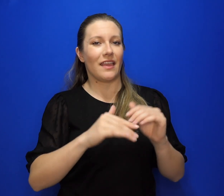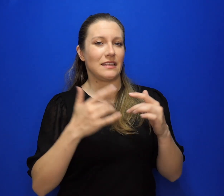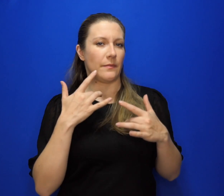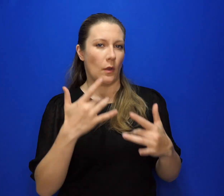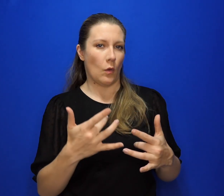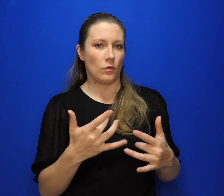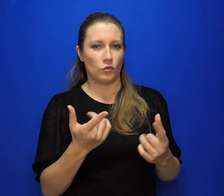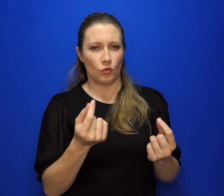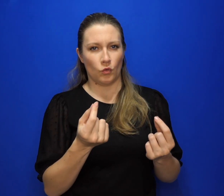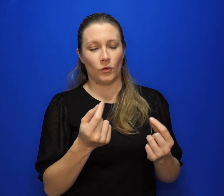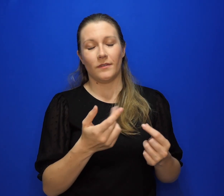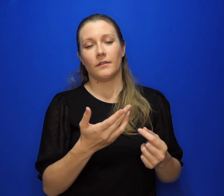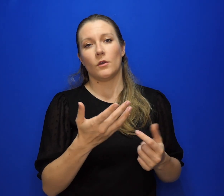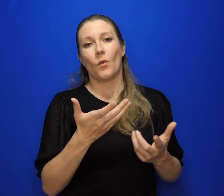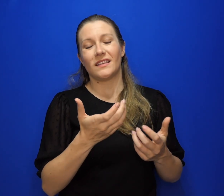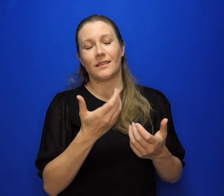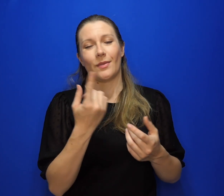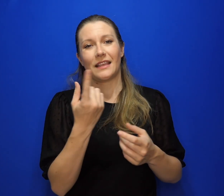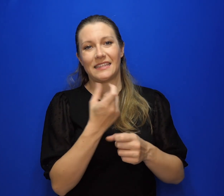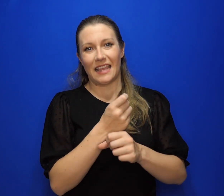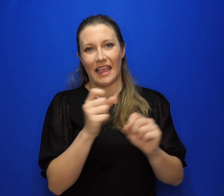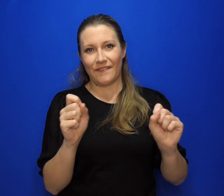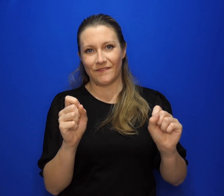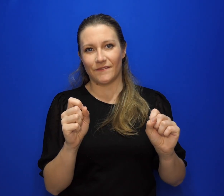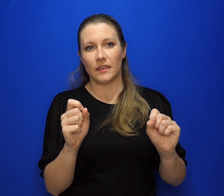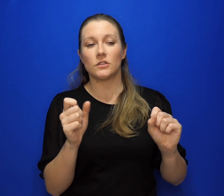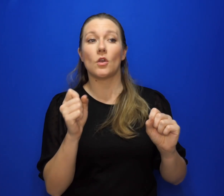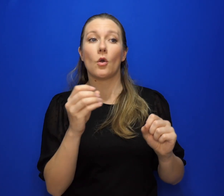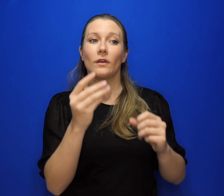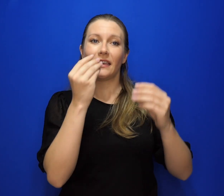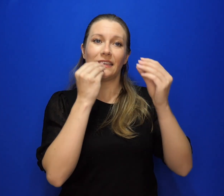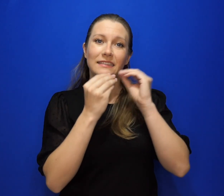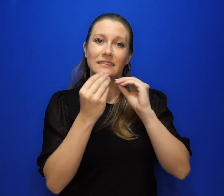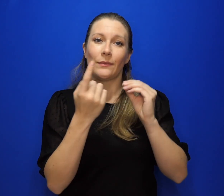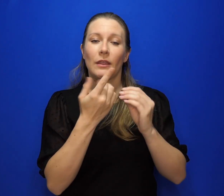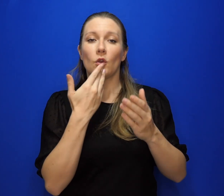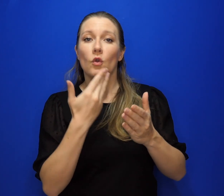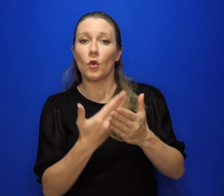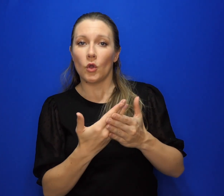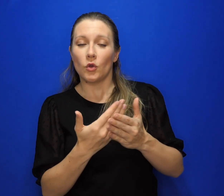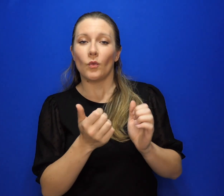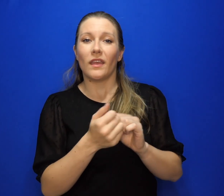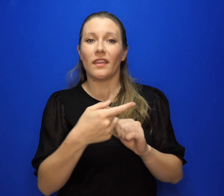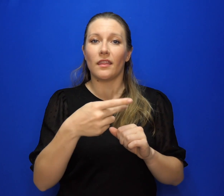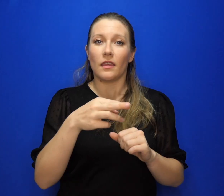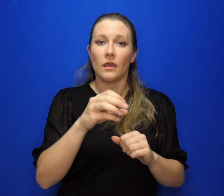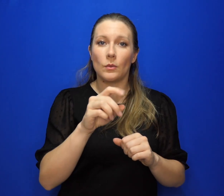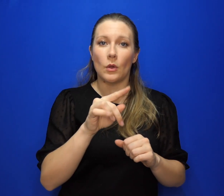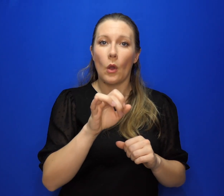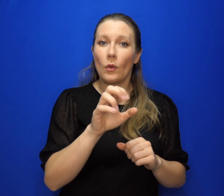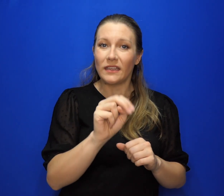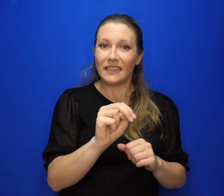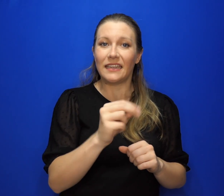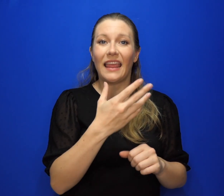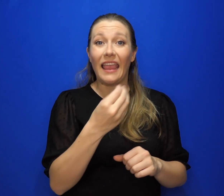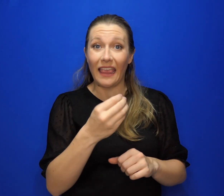typically aim for. Yeah. That's safe for the overnight, an uncovered snack, some good protein content to it, so that it has some sort